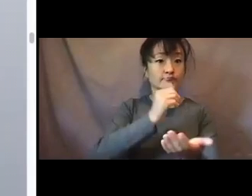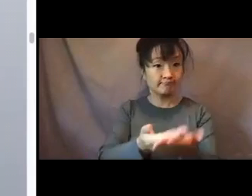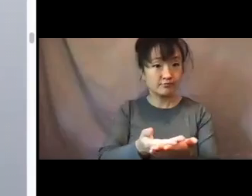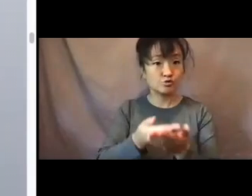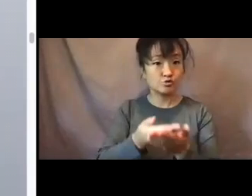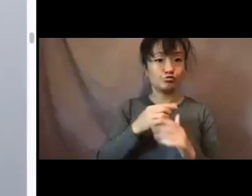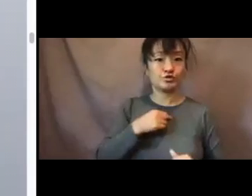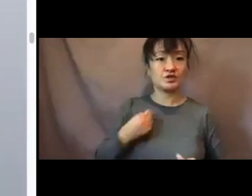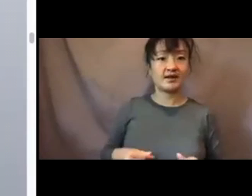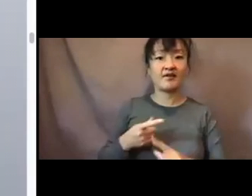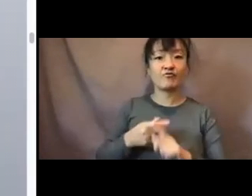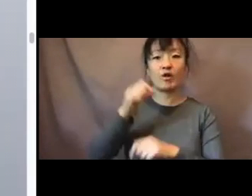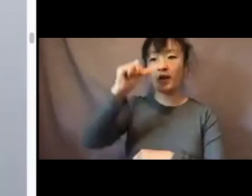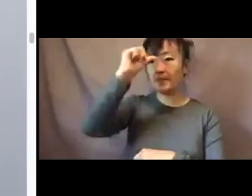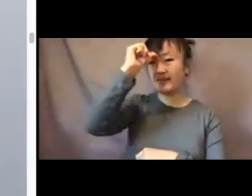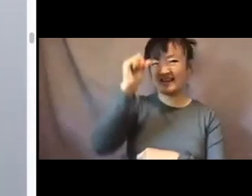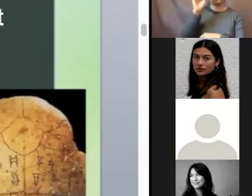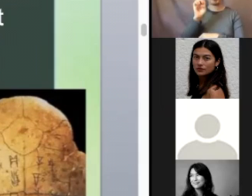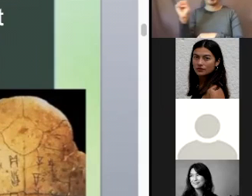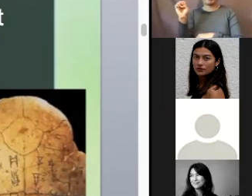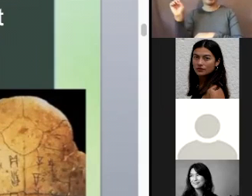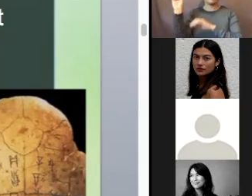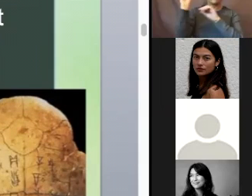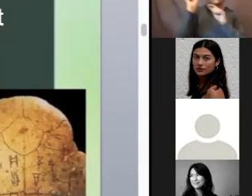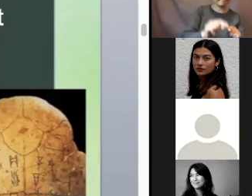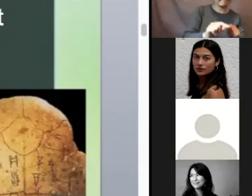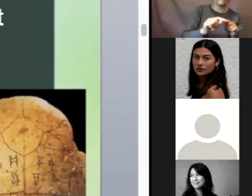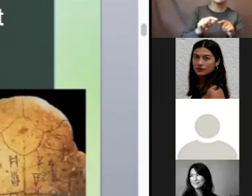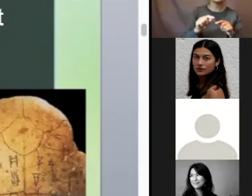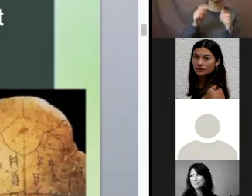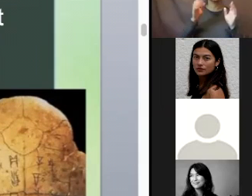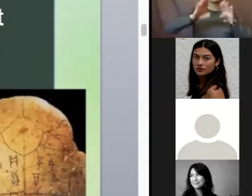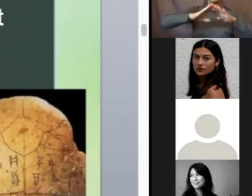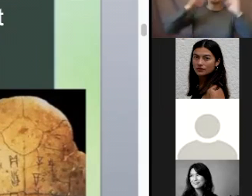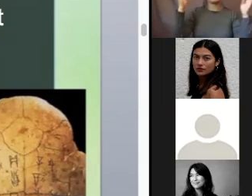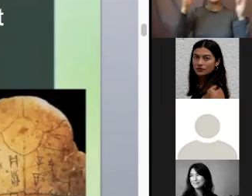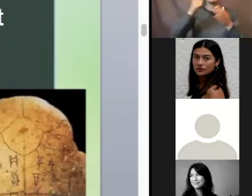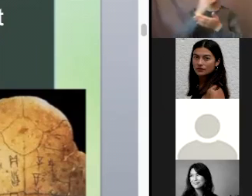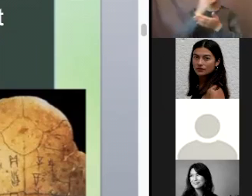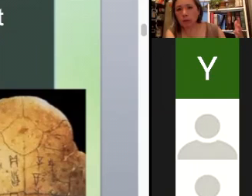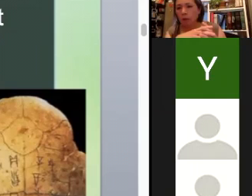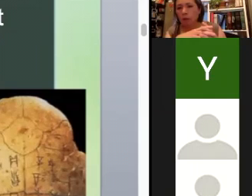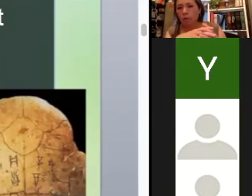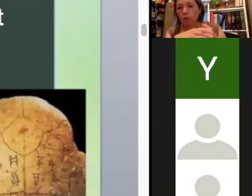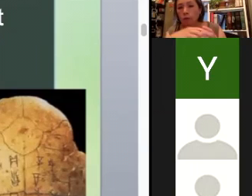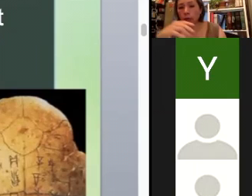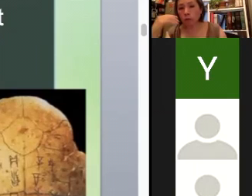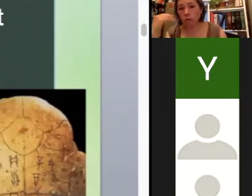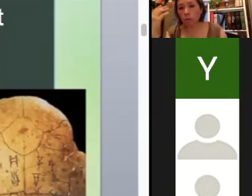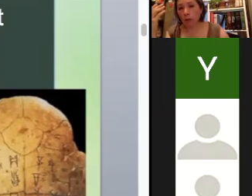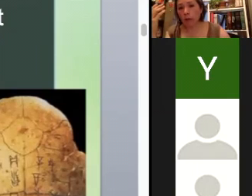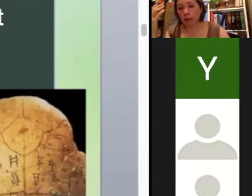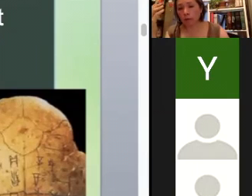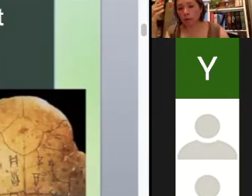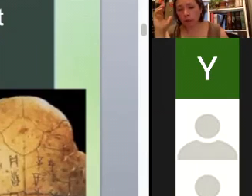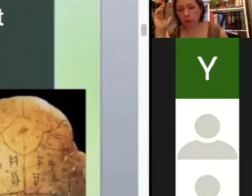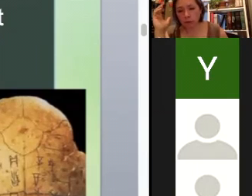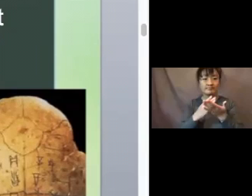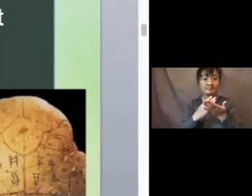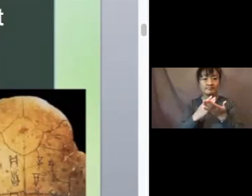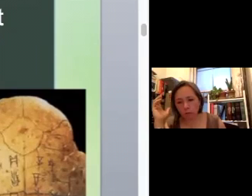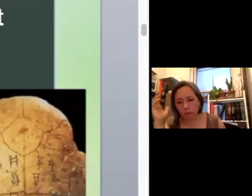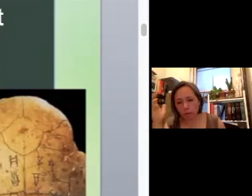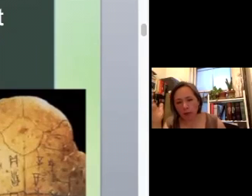India. And this opened up a whole other aspect of thinking related to the mind